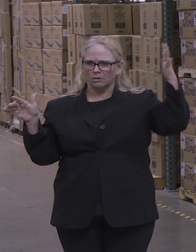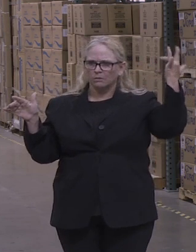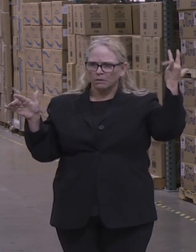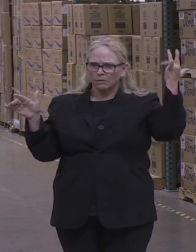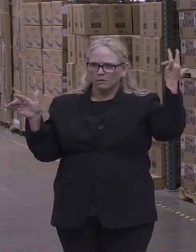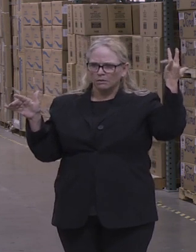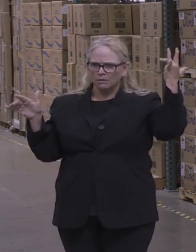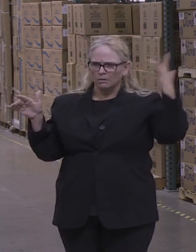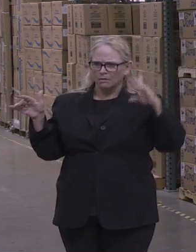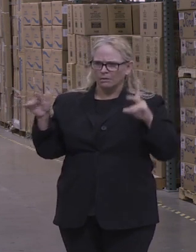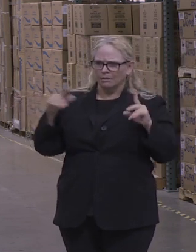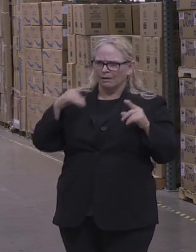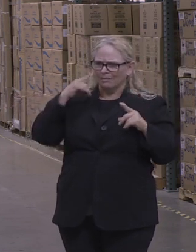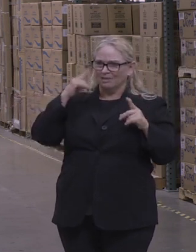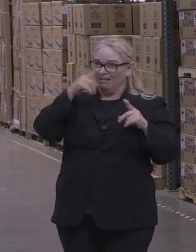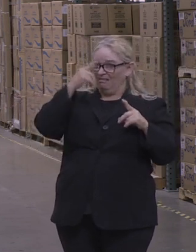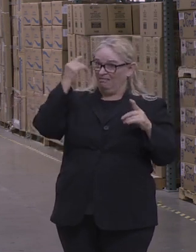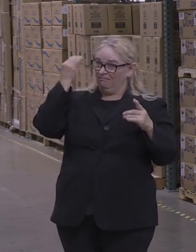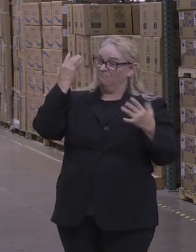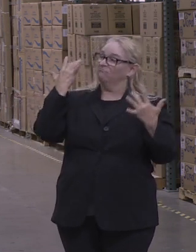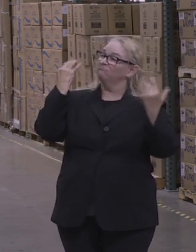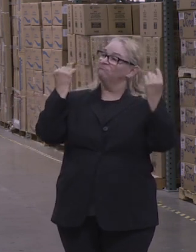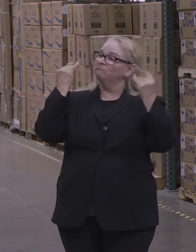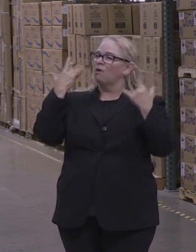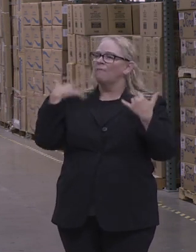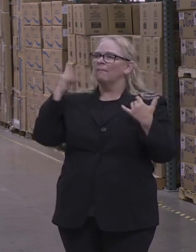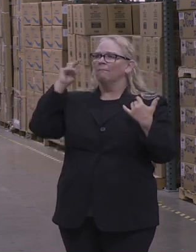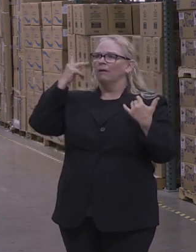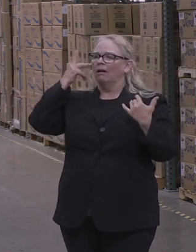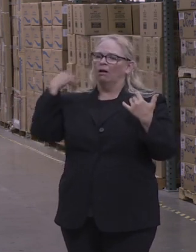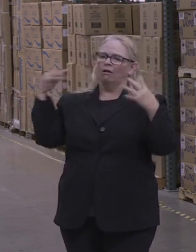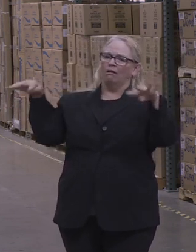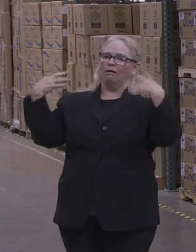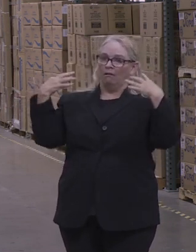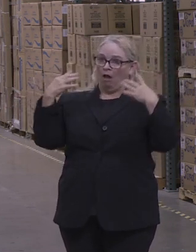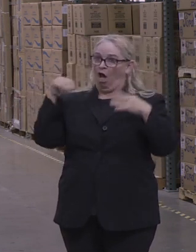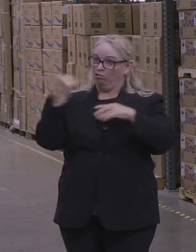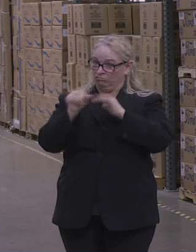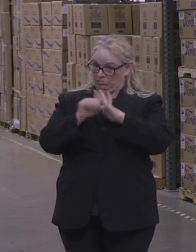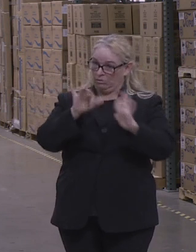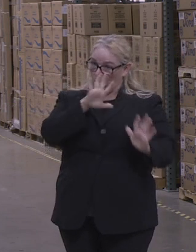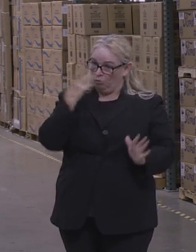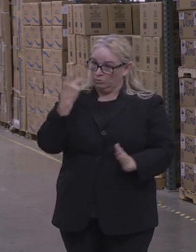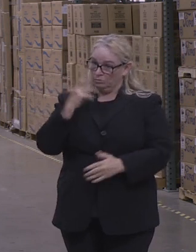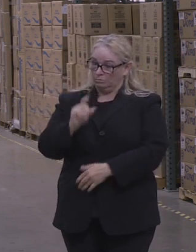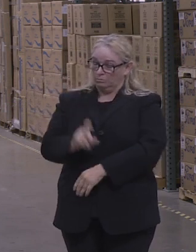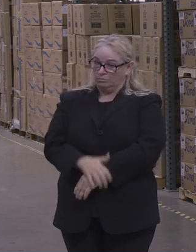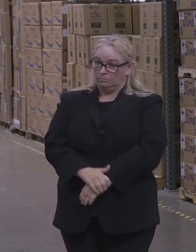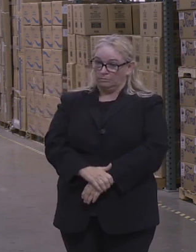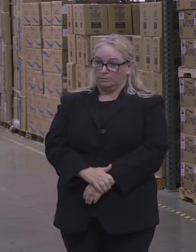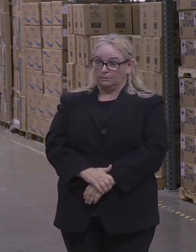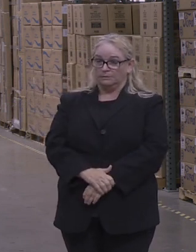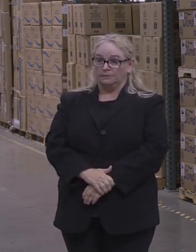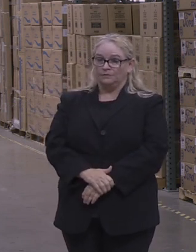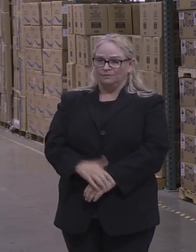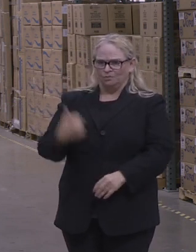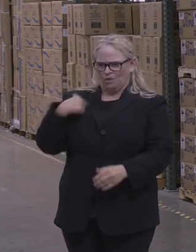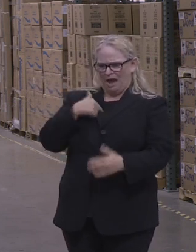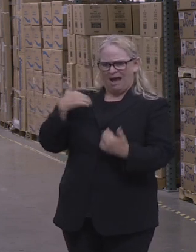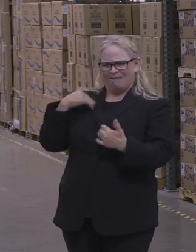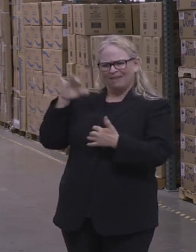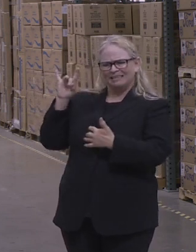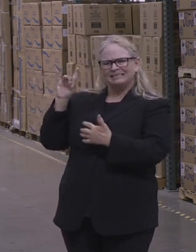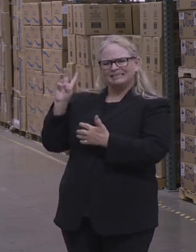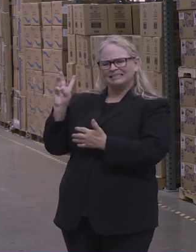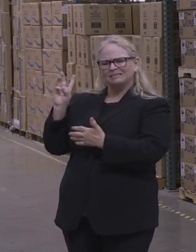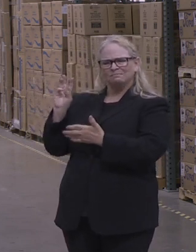of Californians? So we have 86 million N95 masks in inventory today. 86 million